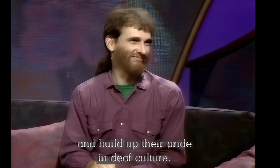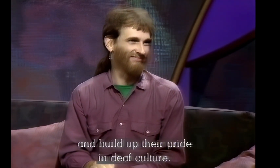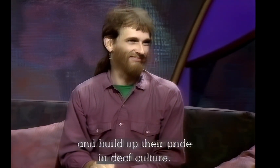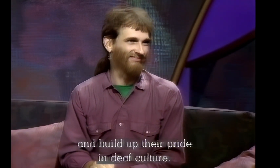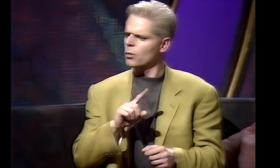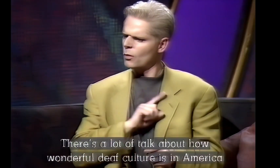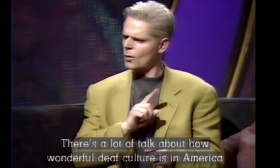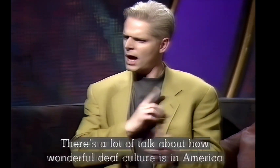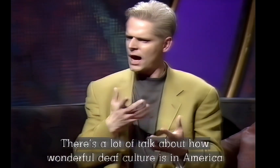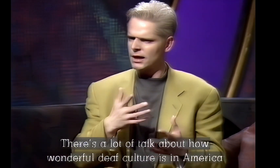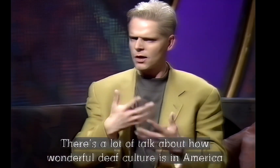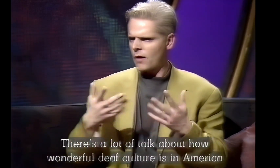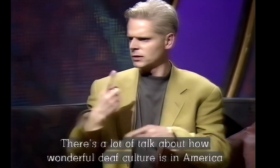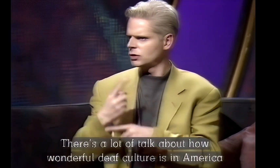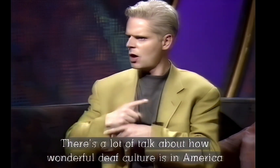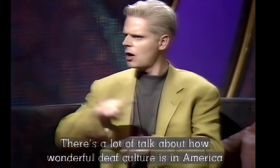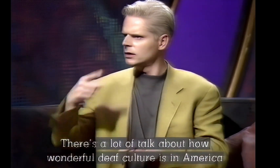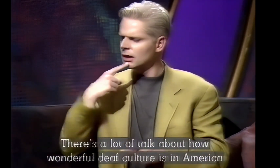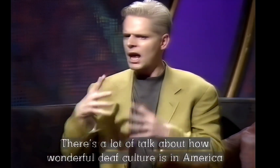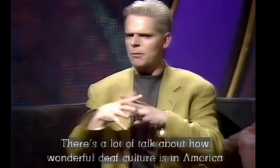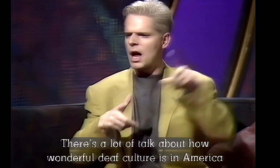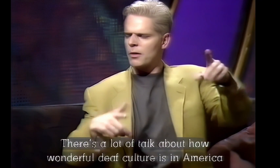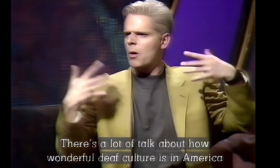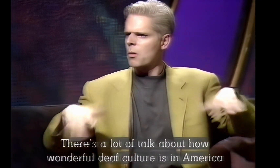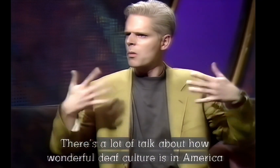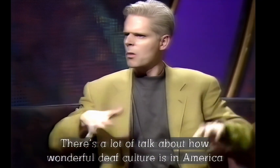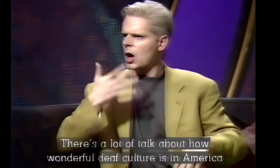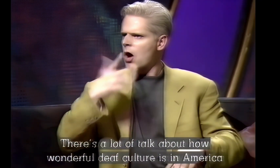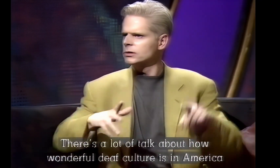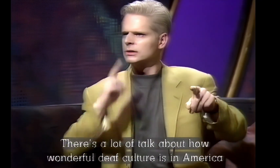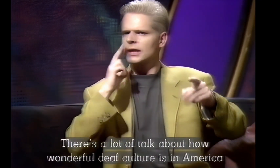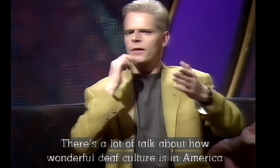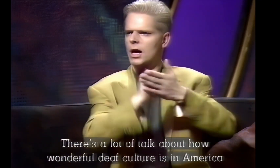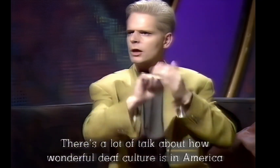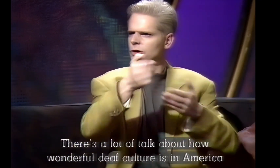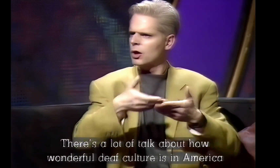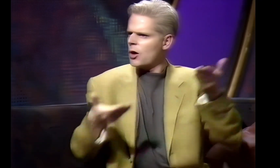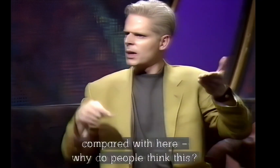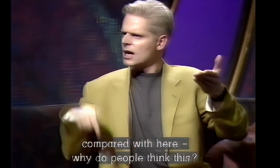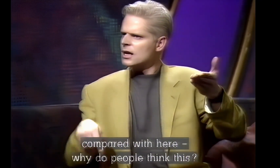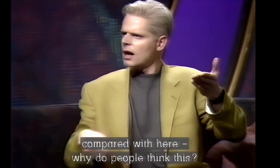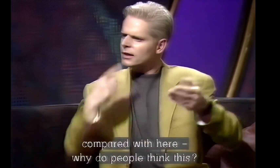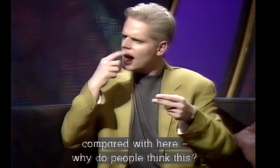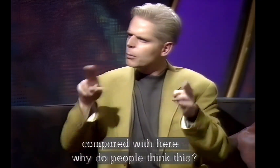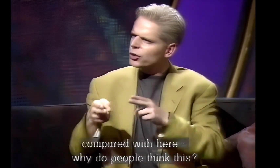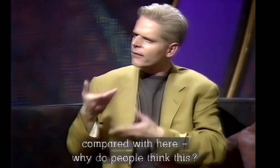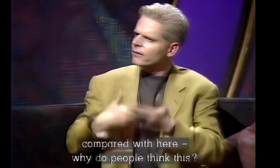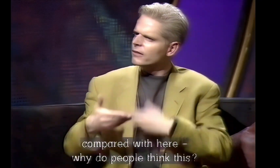their pride in deaf culture. Well, there's a lot of talk about how wonderful deaf culture is in America compared to here.